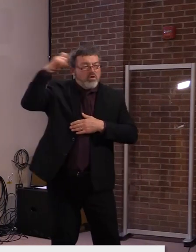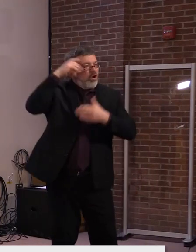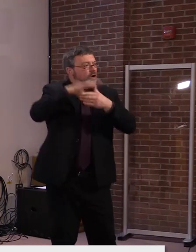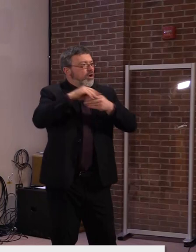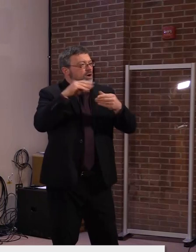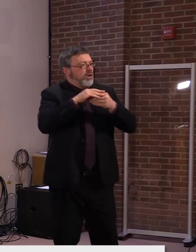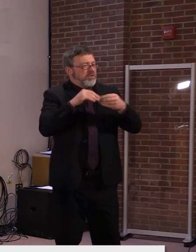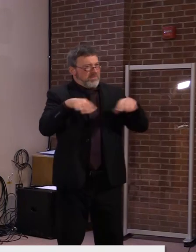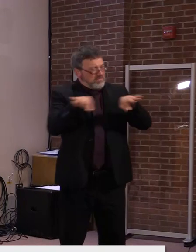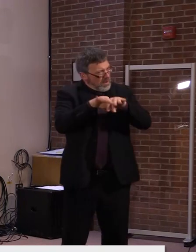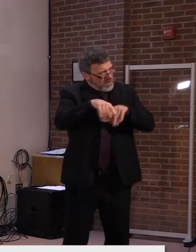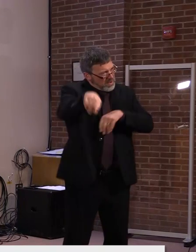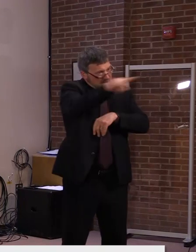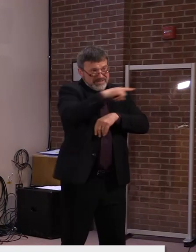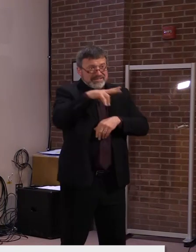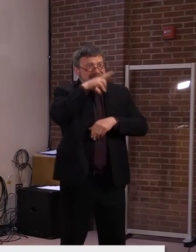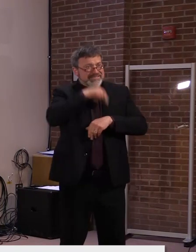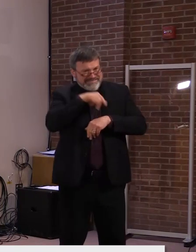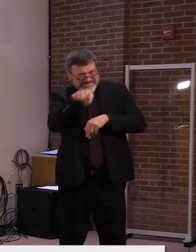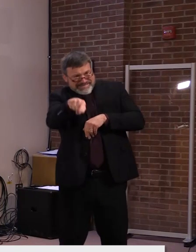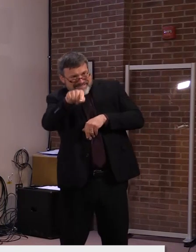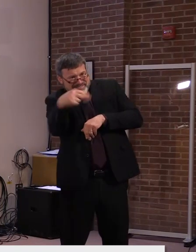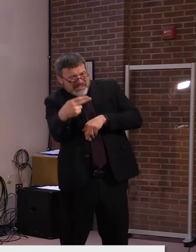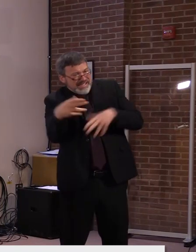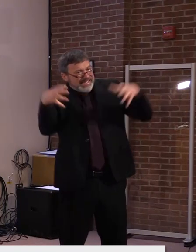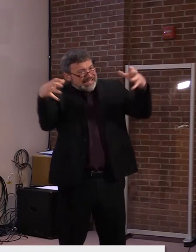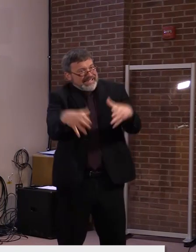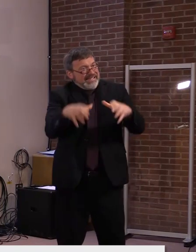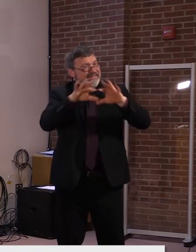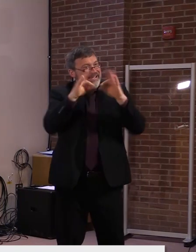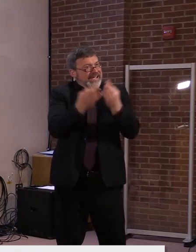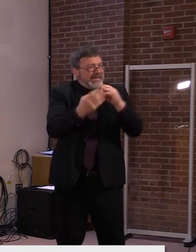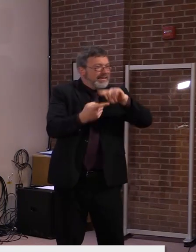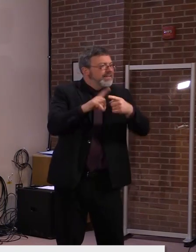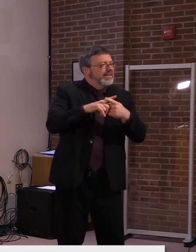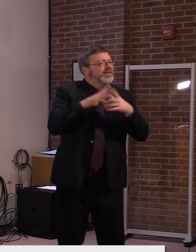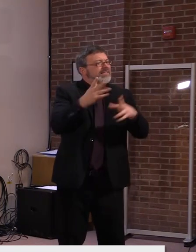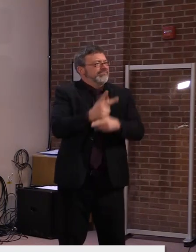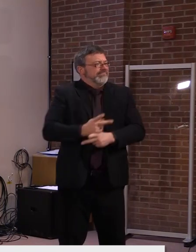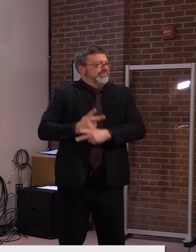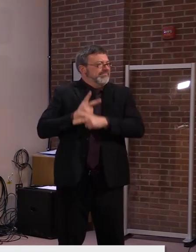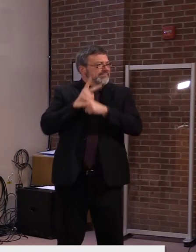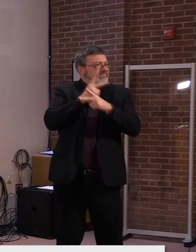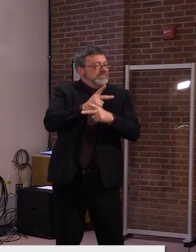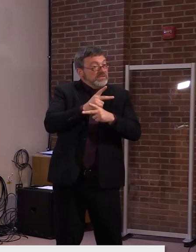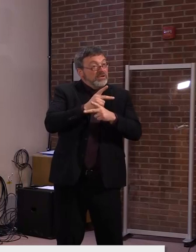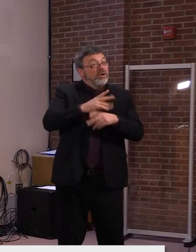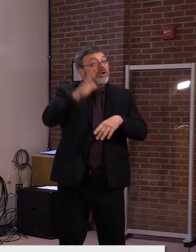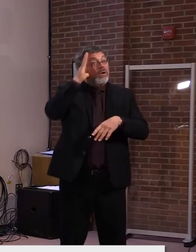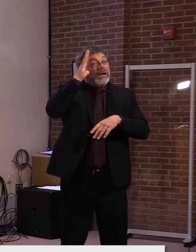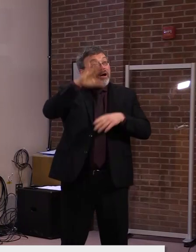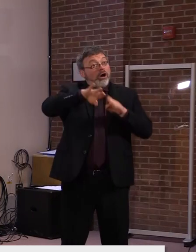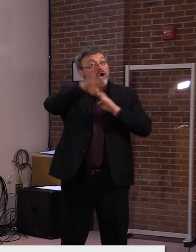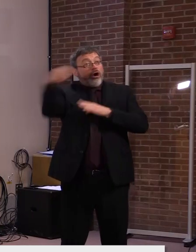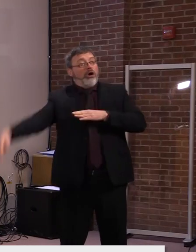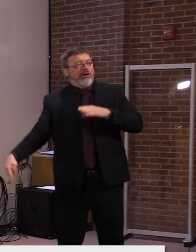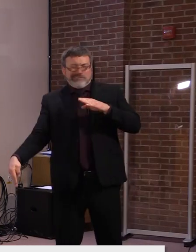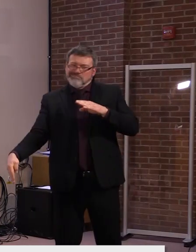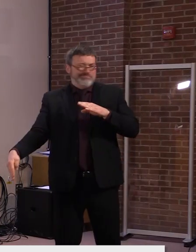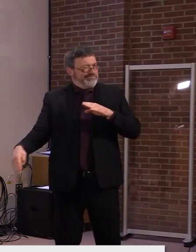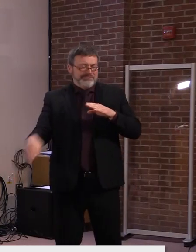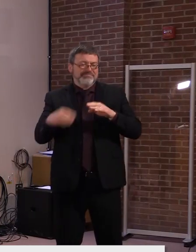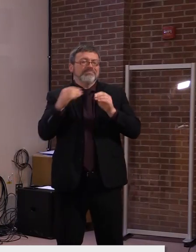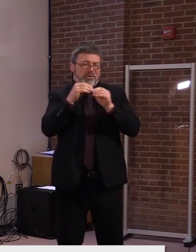from the current forecast for the week, still not anticipating cases to go down. And Thanksgiving does provide a lot